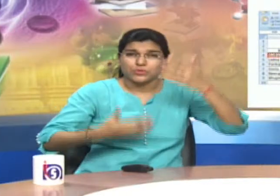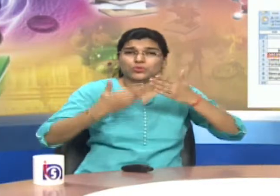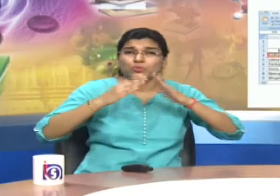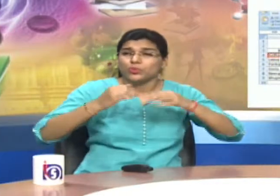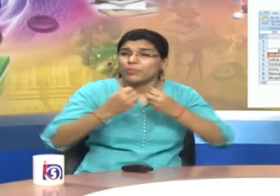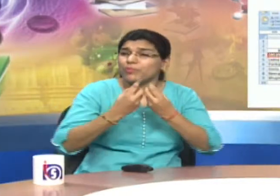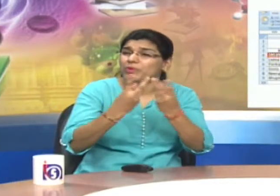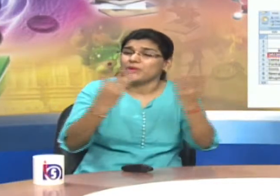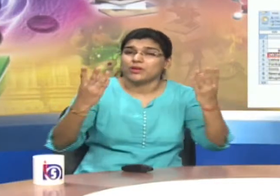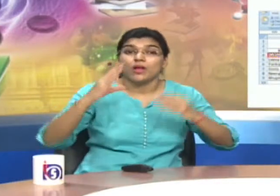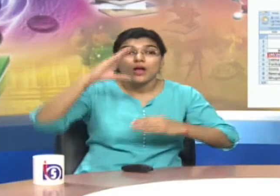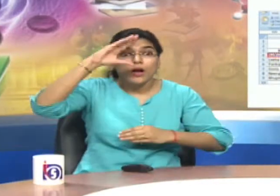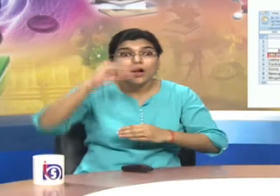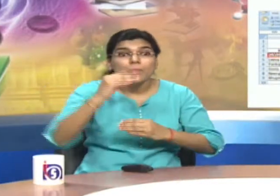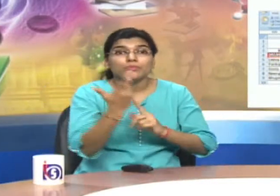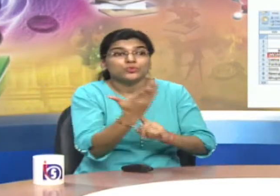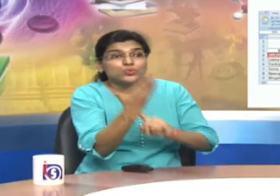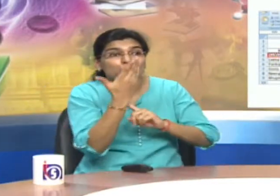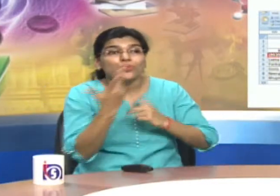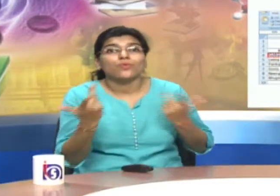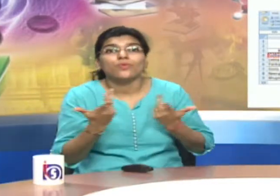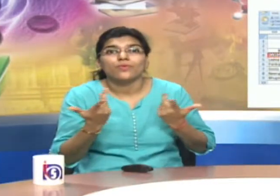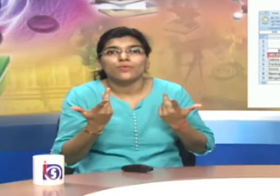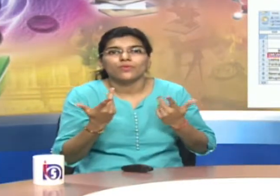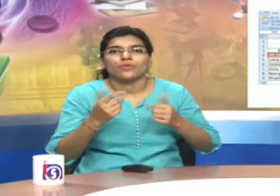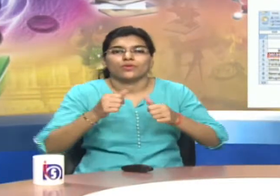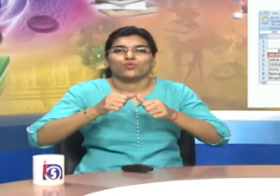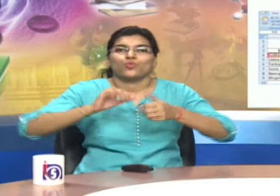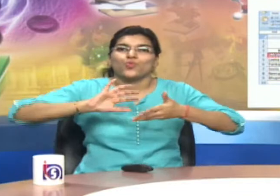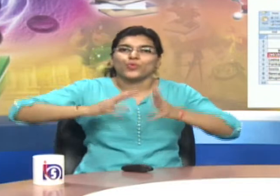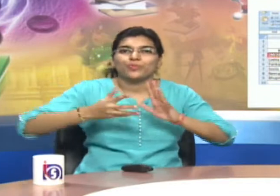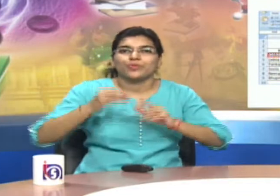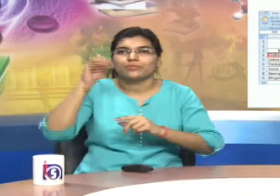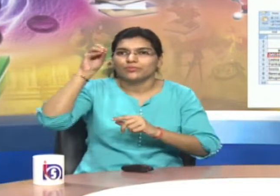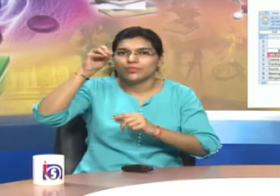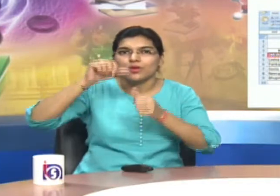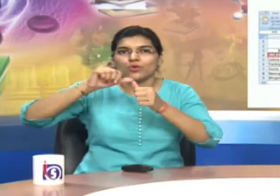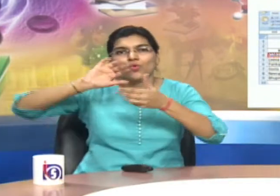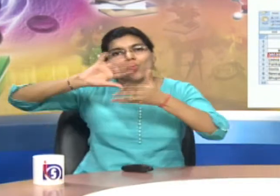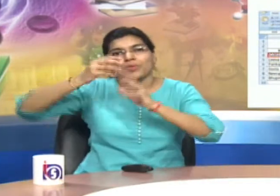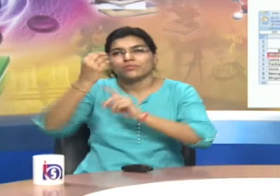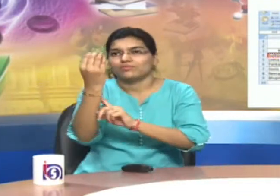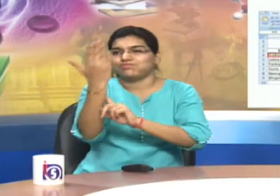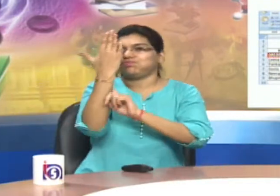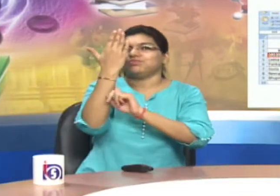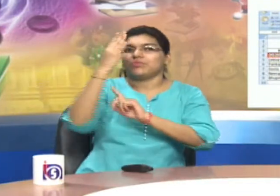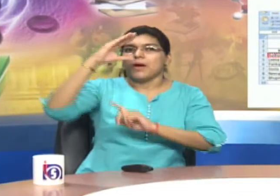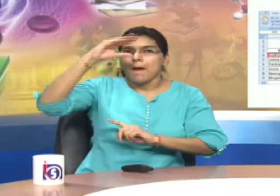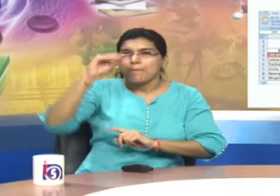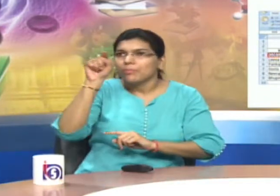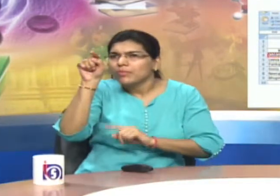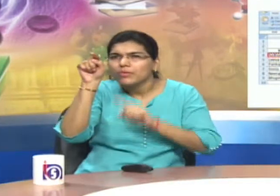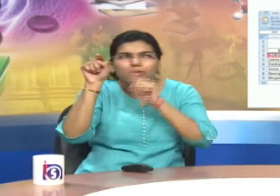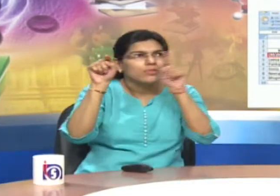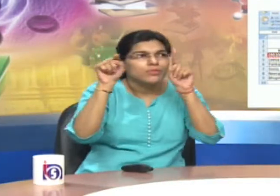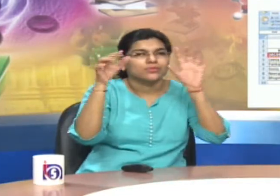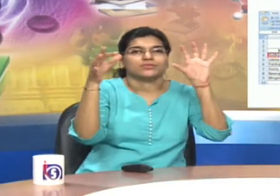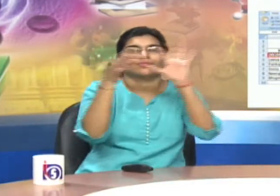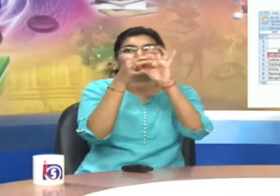minimum marks. So, similarly in class where there are many students, This function is used for automatic